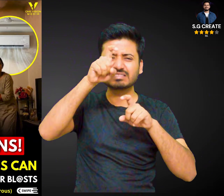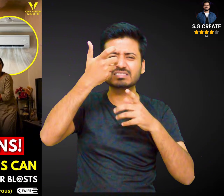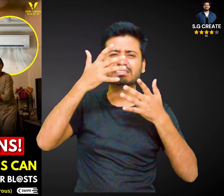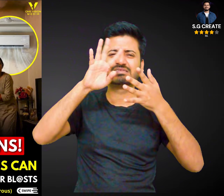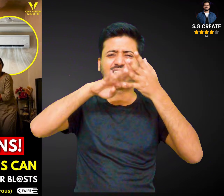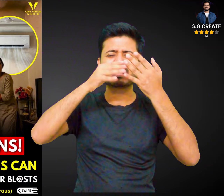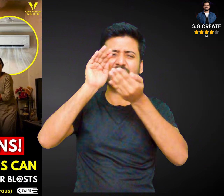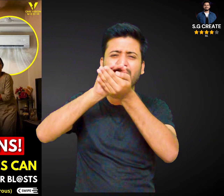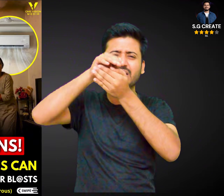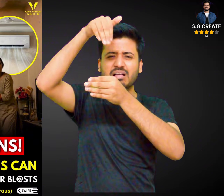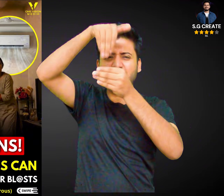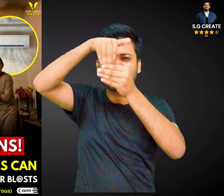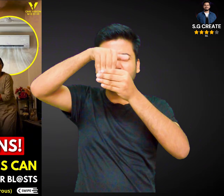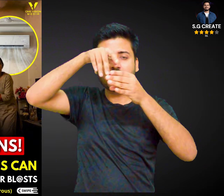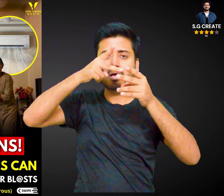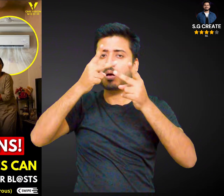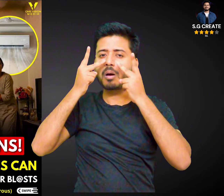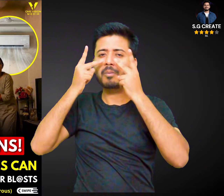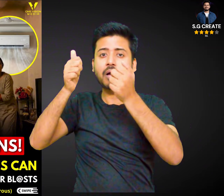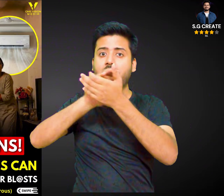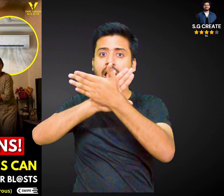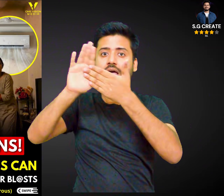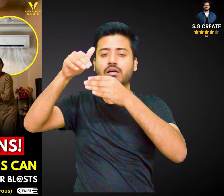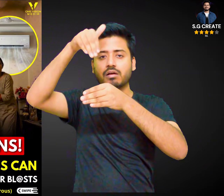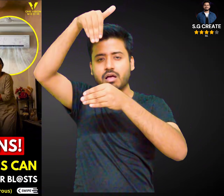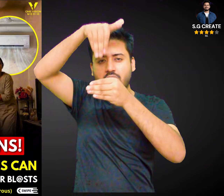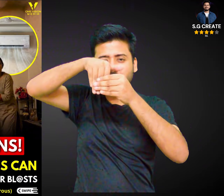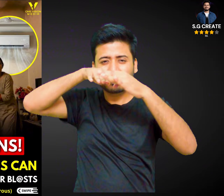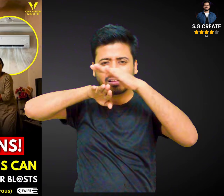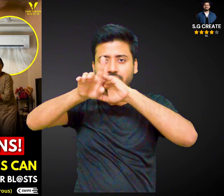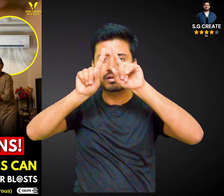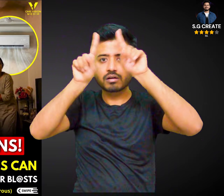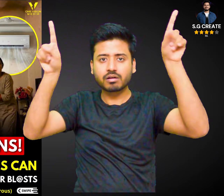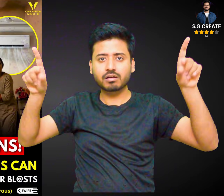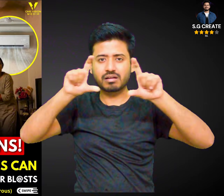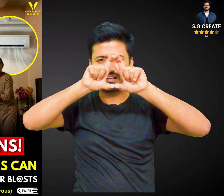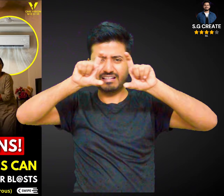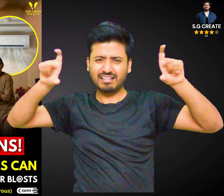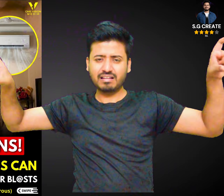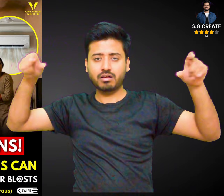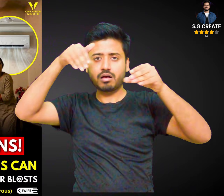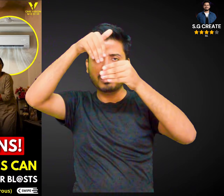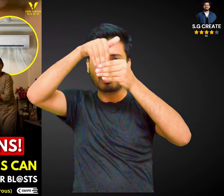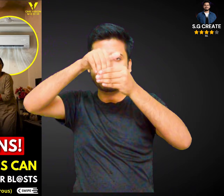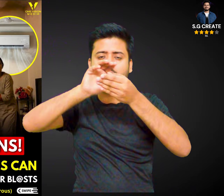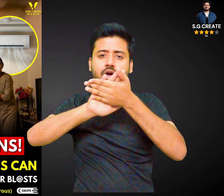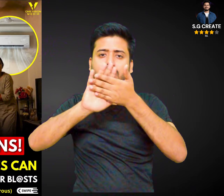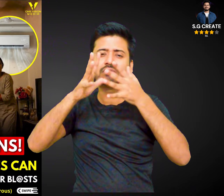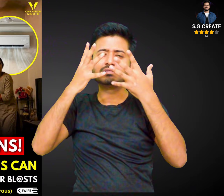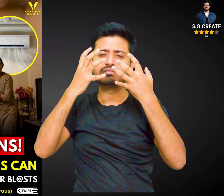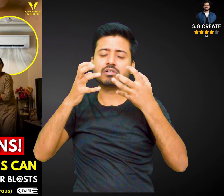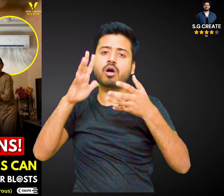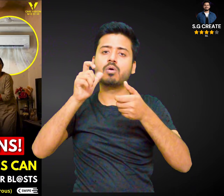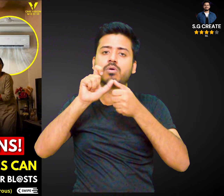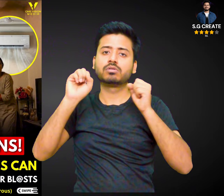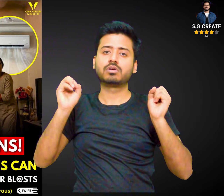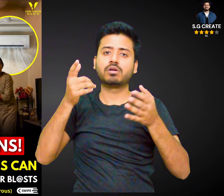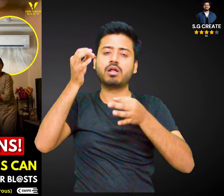electrical load stable. Technical maintenance. Schedule professional servicing at least twice a year. Clean dust filters and